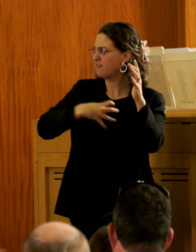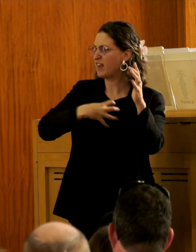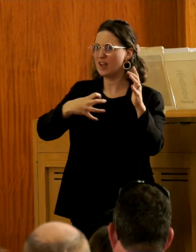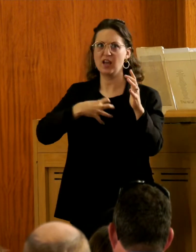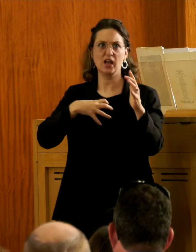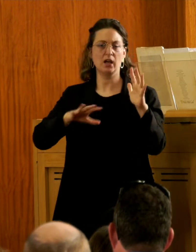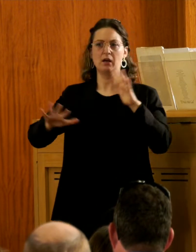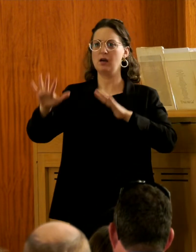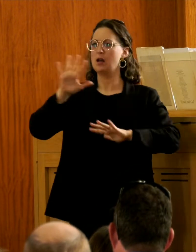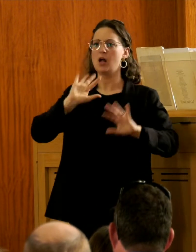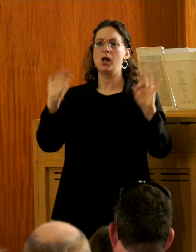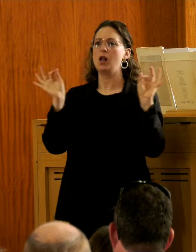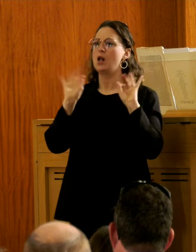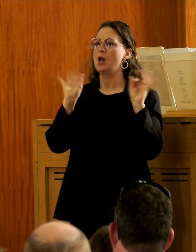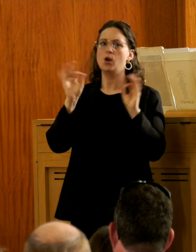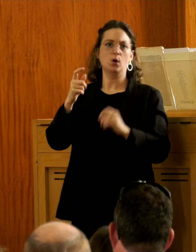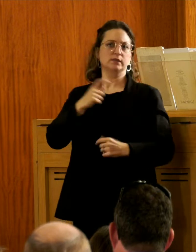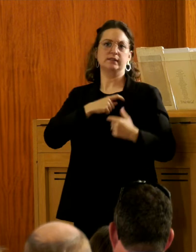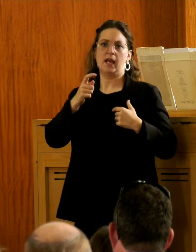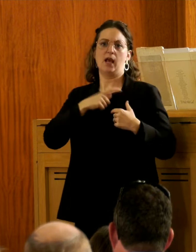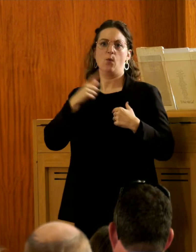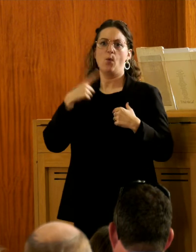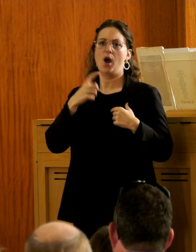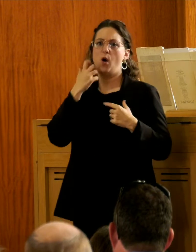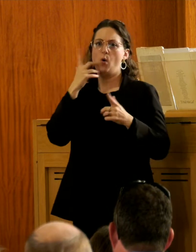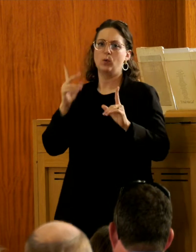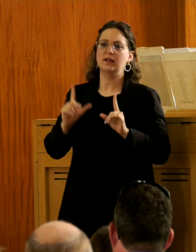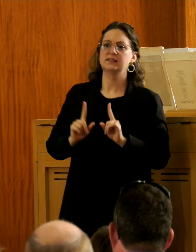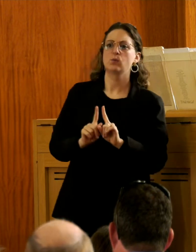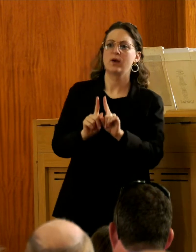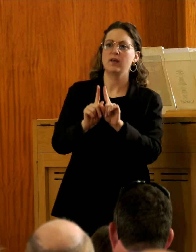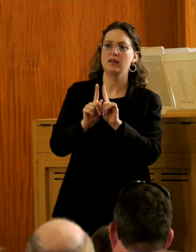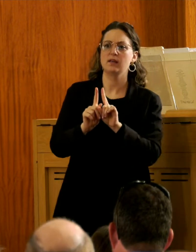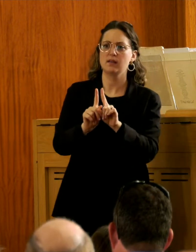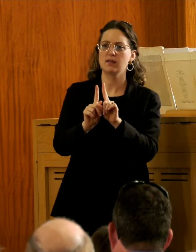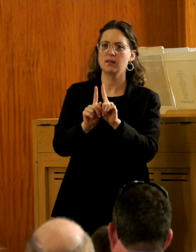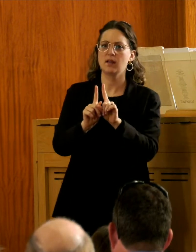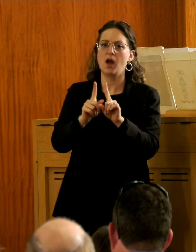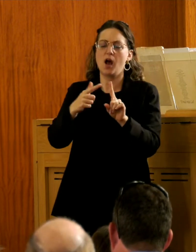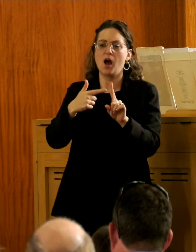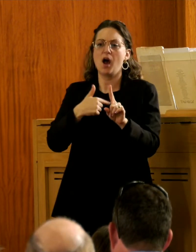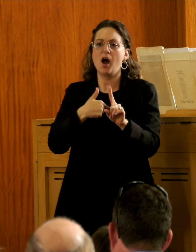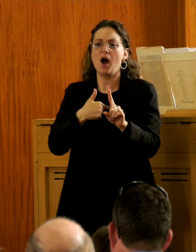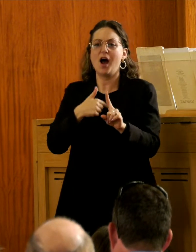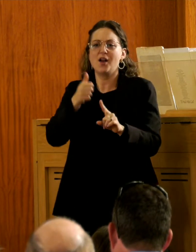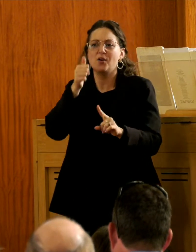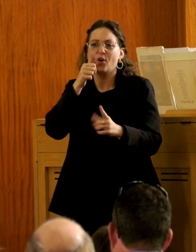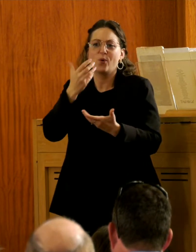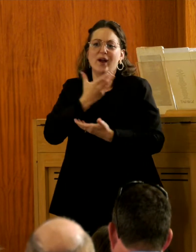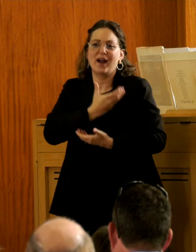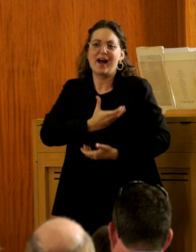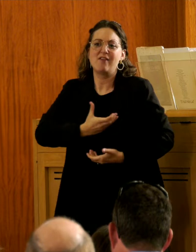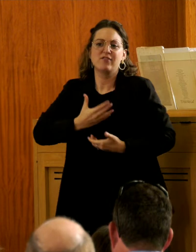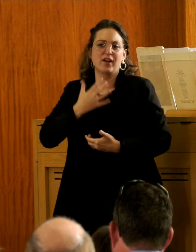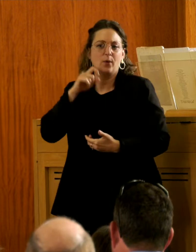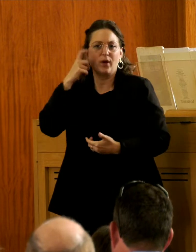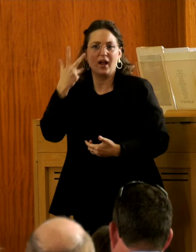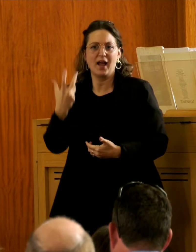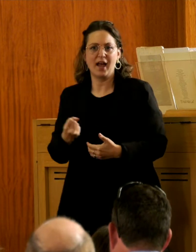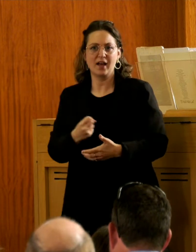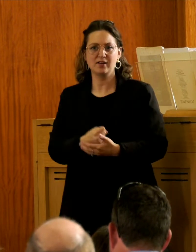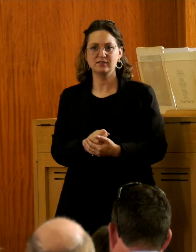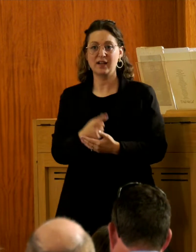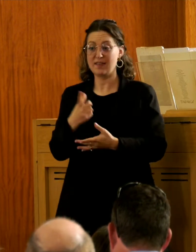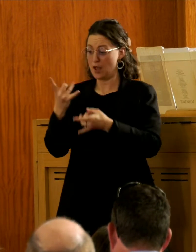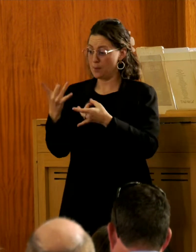no evil, for thou art with me. Thy rod and thy staff, they comfort me. Thou preparest